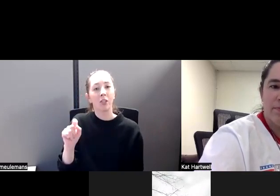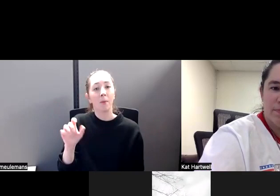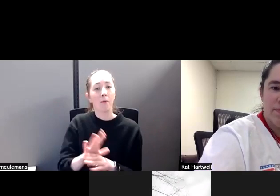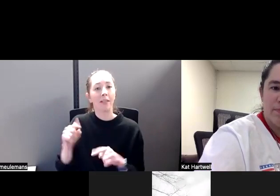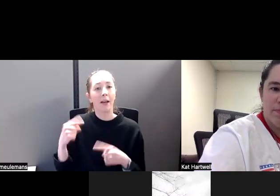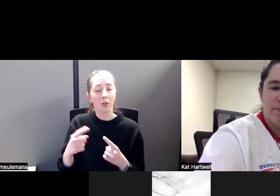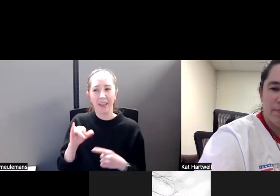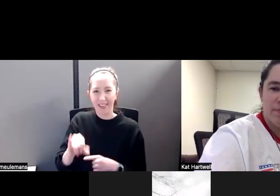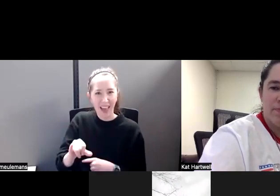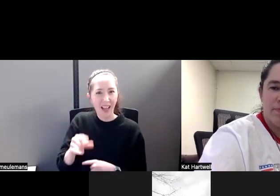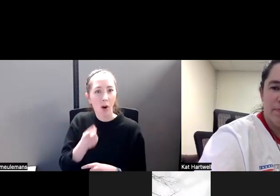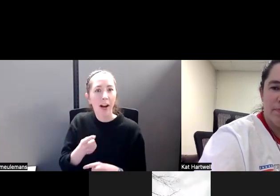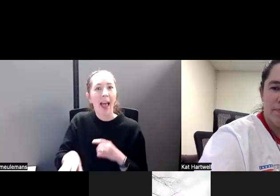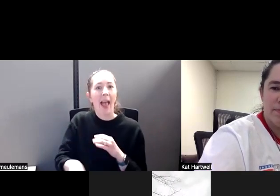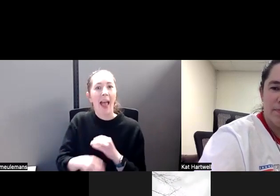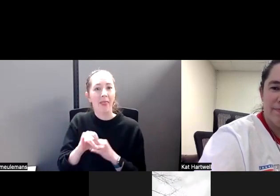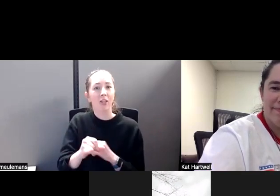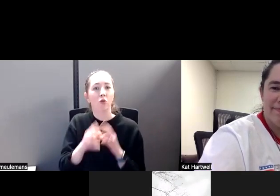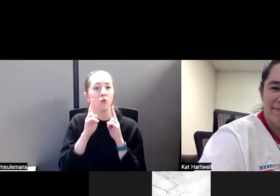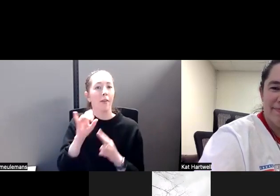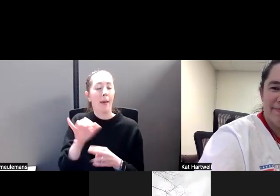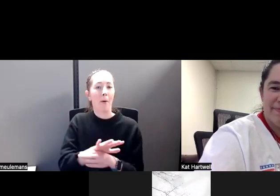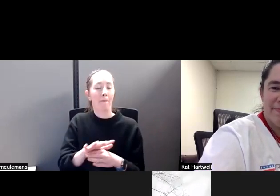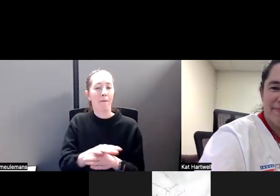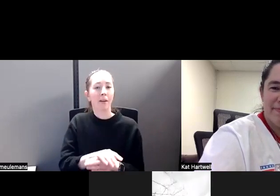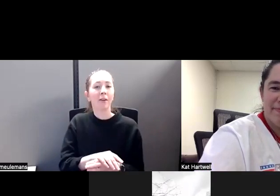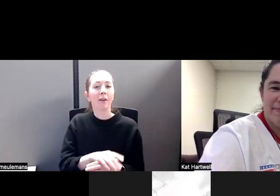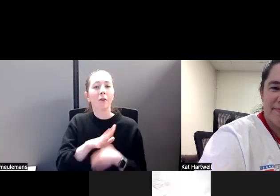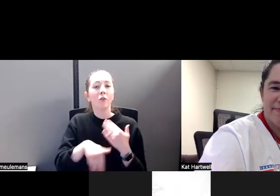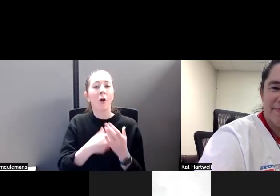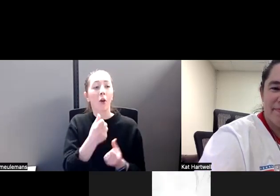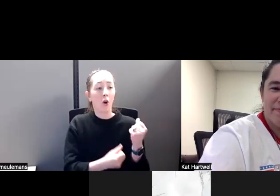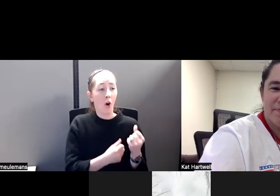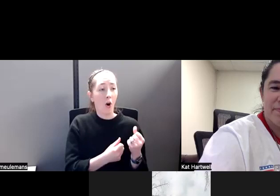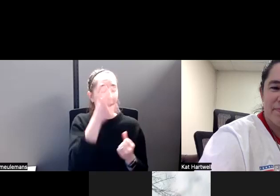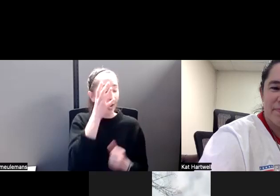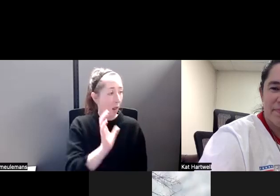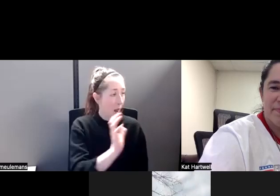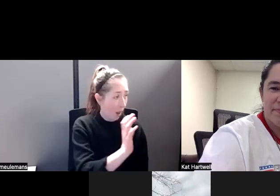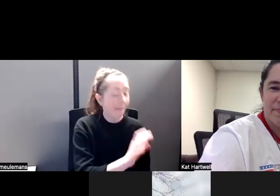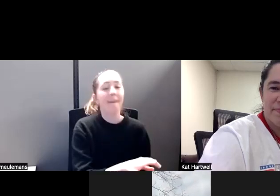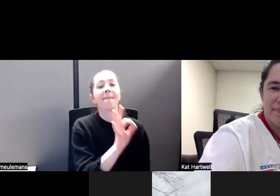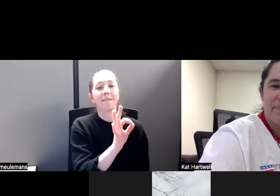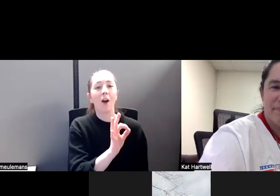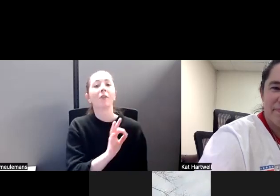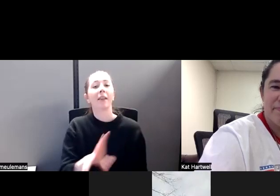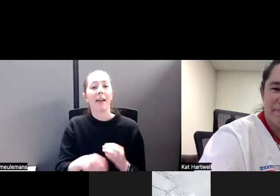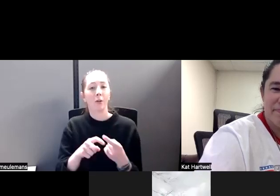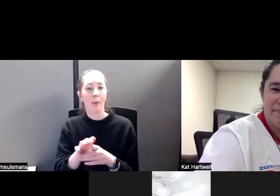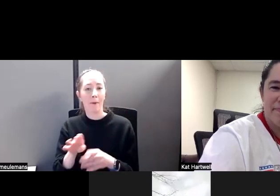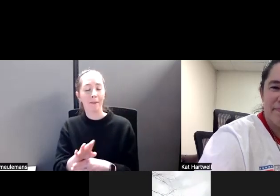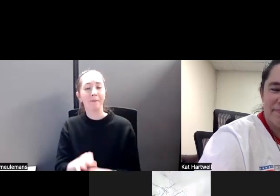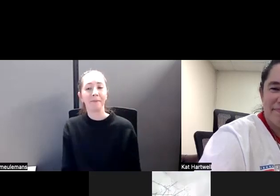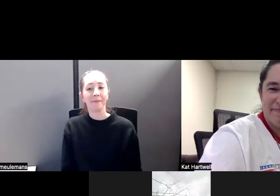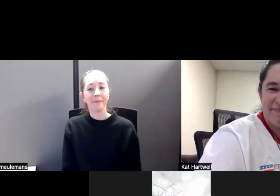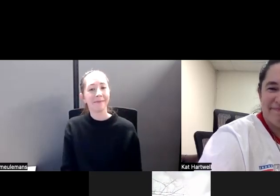we're gonna get a Thelma Louise reference in there. So the car guys went out and got it for me and set everything up. Nice.